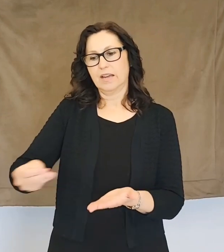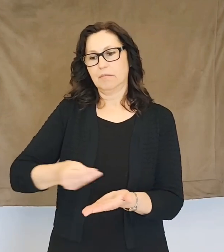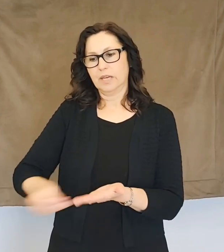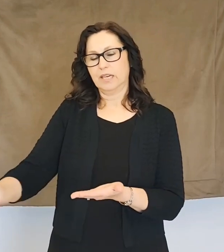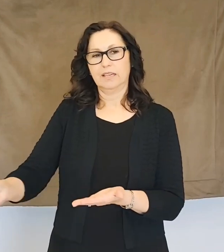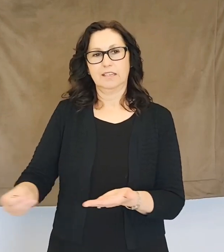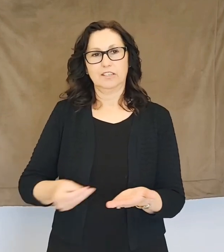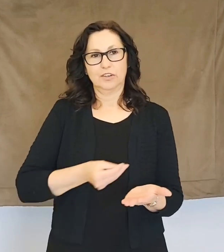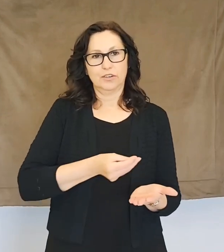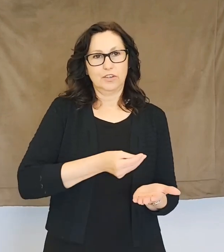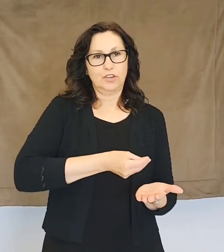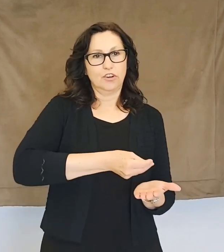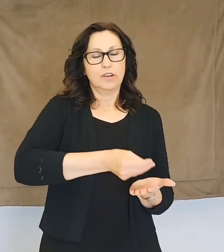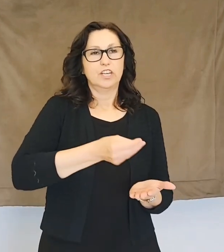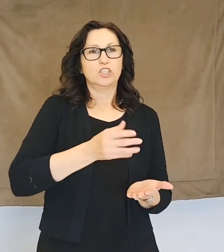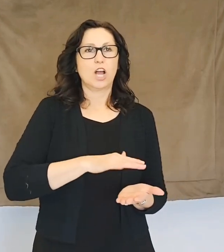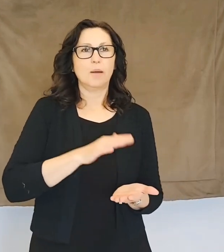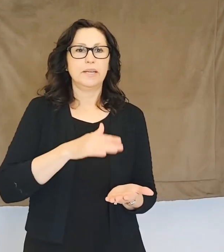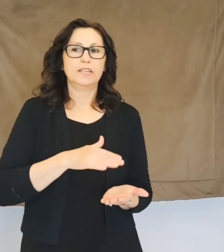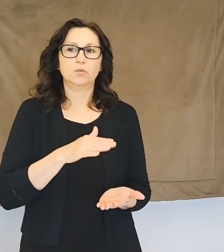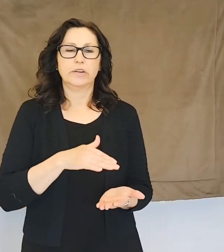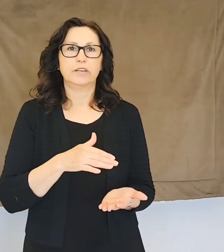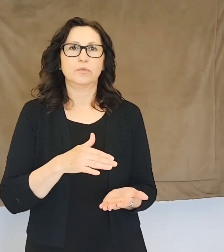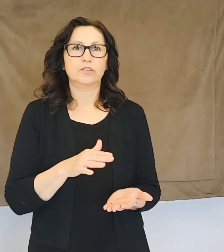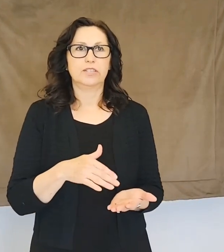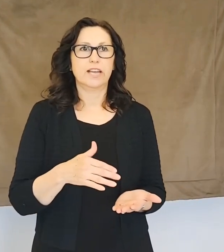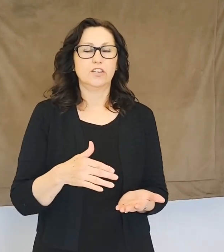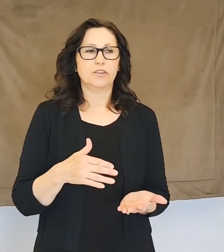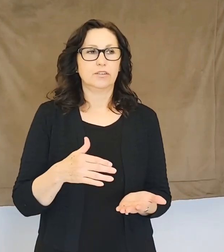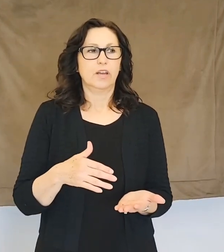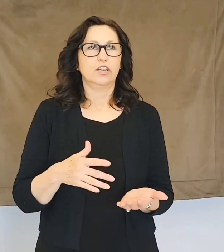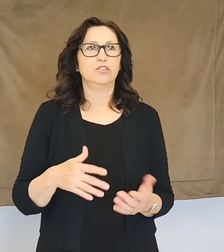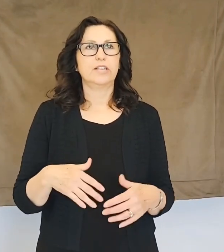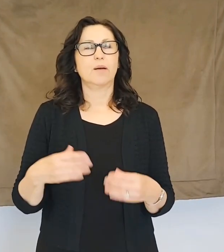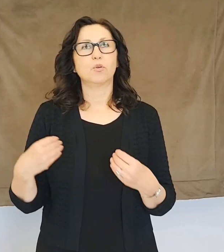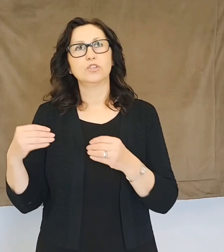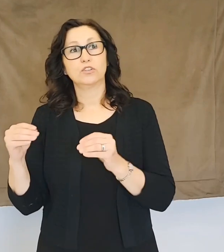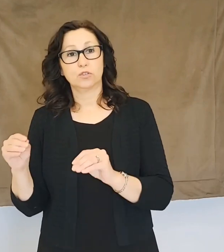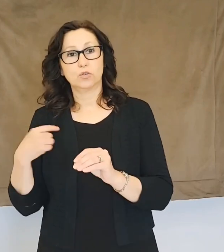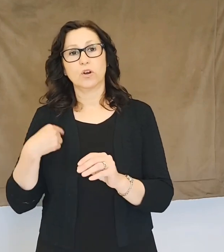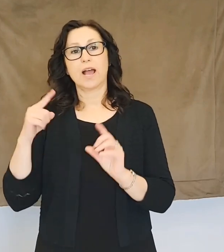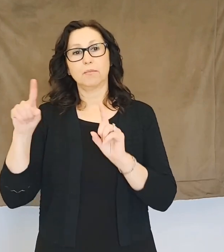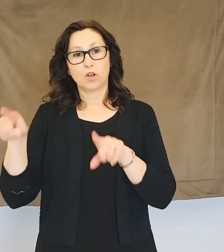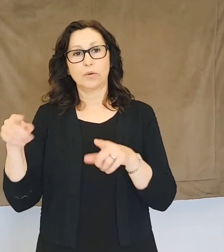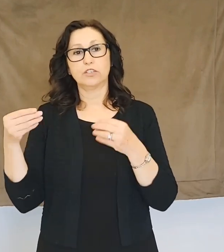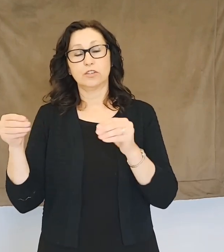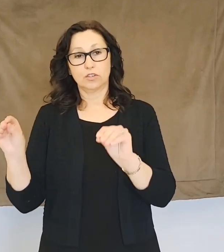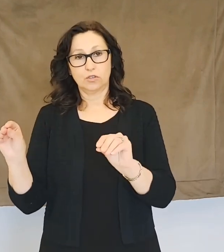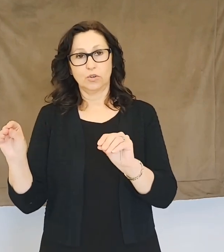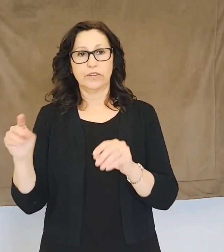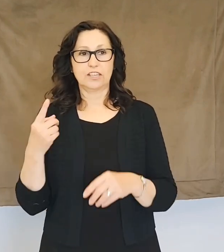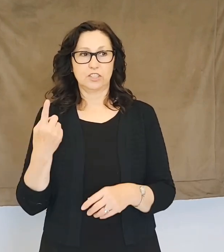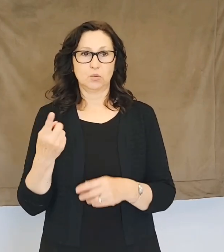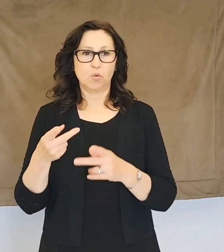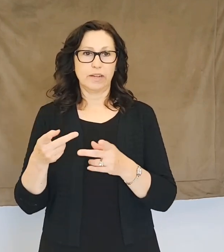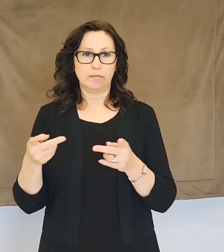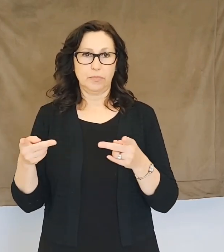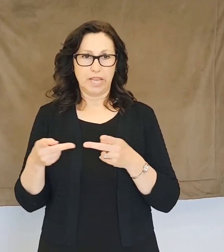lot of money. Your shopping is where when you say I'm going to the store, I'm going to the store. That's just one